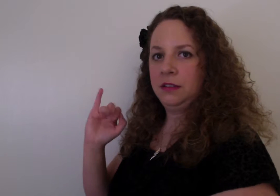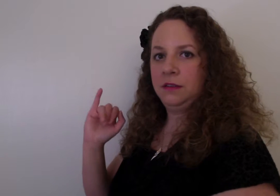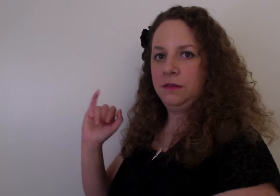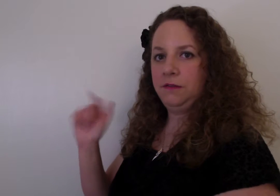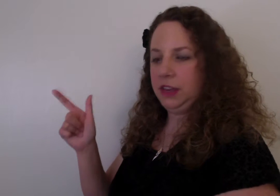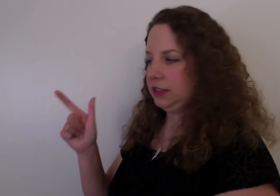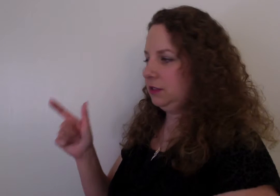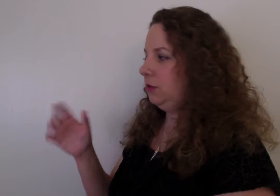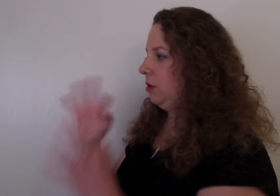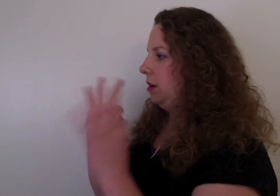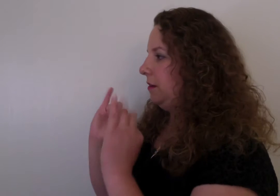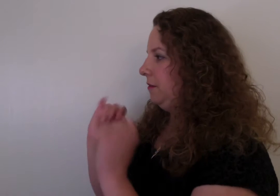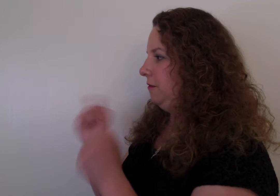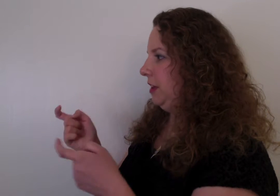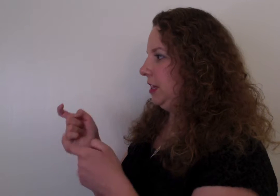fix, or fix.